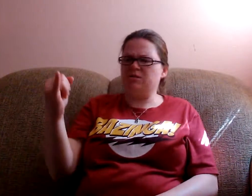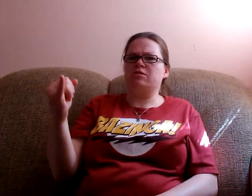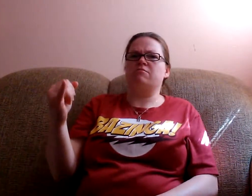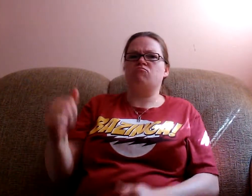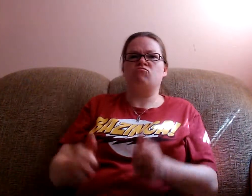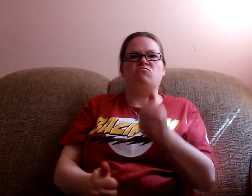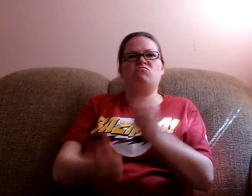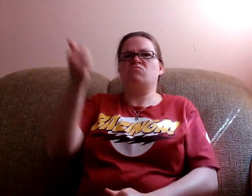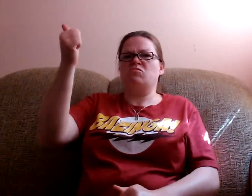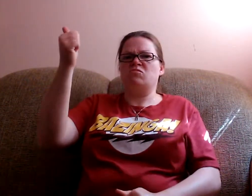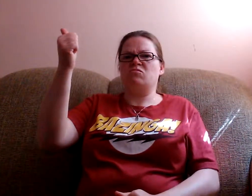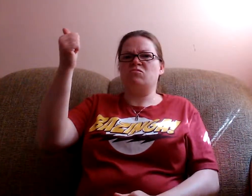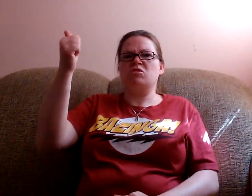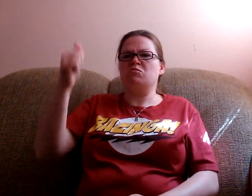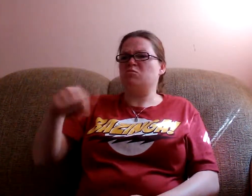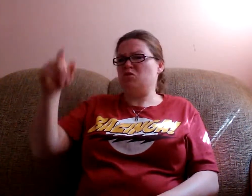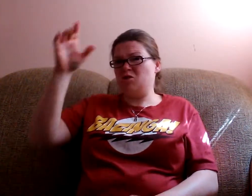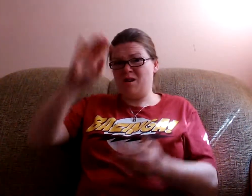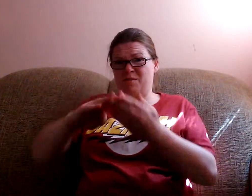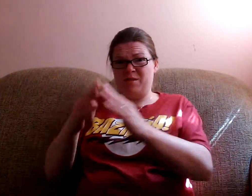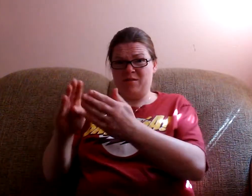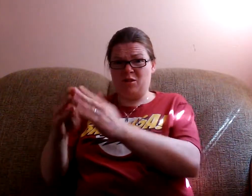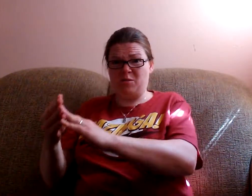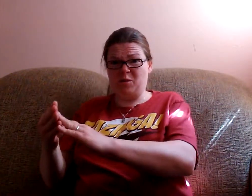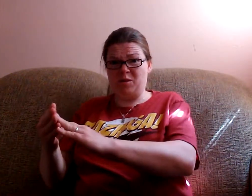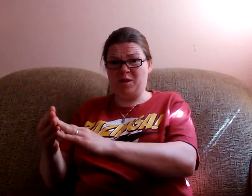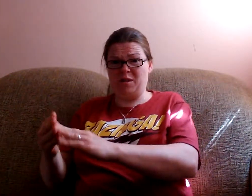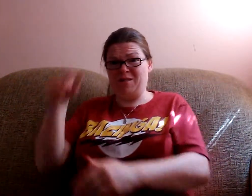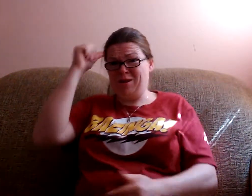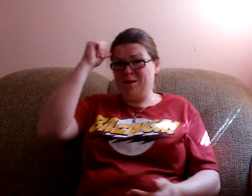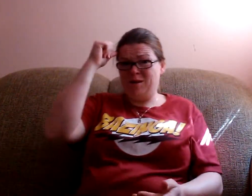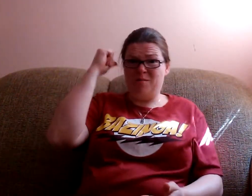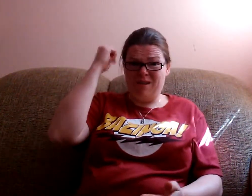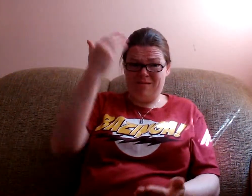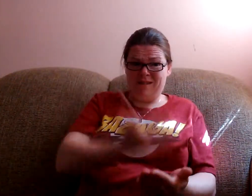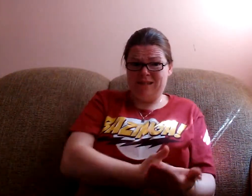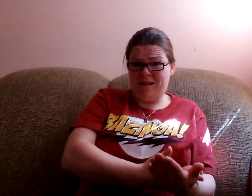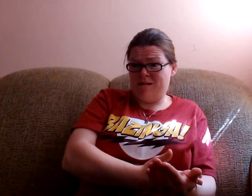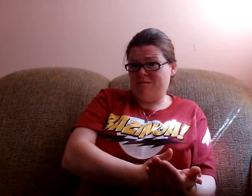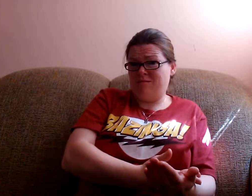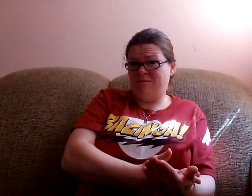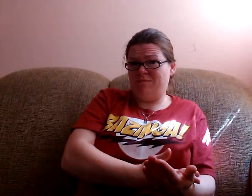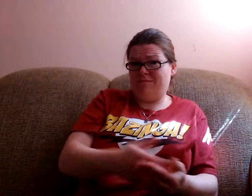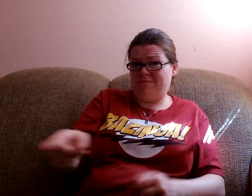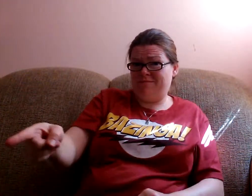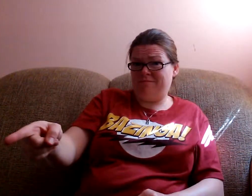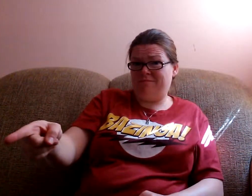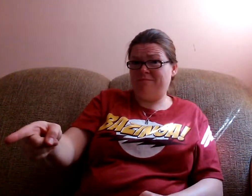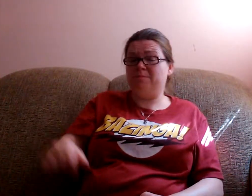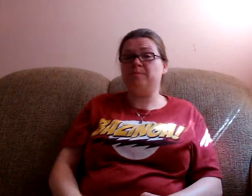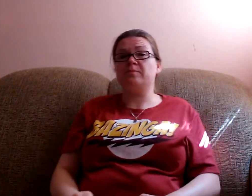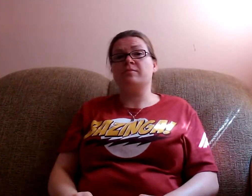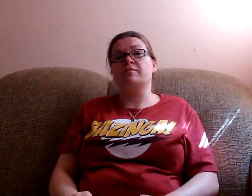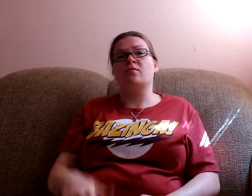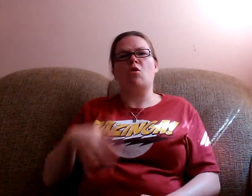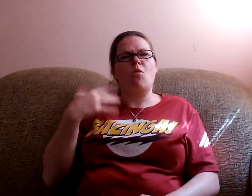When Commedia dell'arte troops came through, these were touring troops from Italy, and they were fabulous mime troops, and they had wonderful